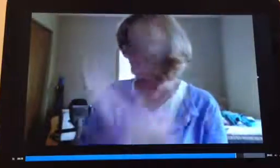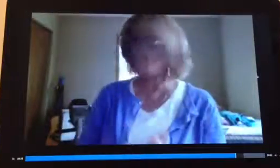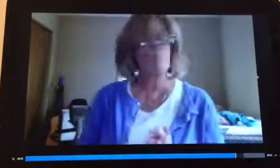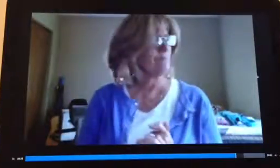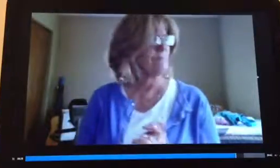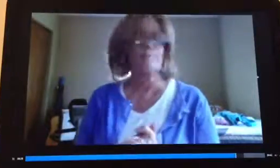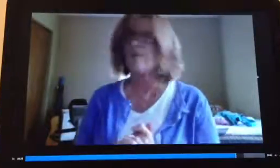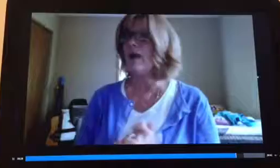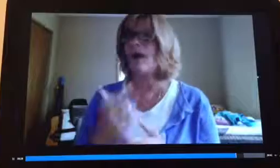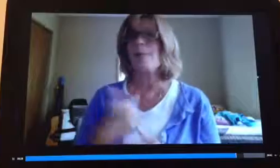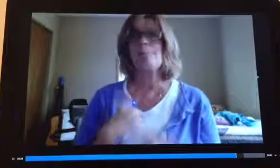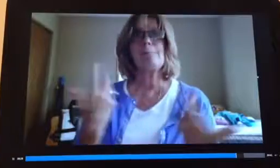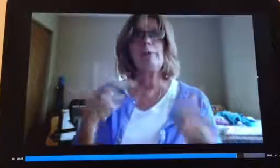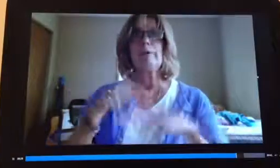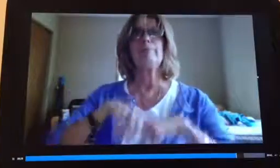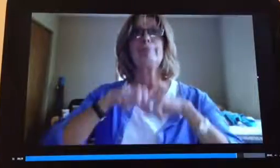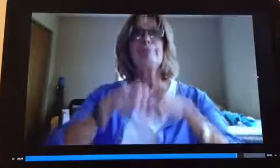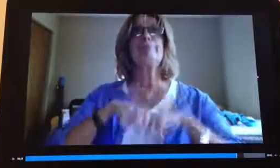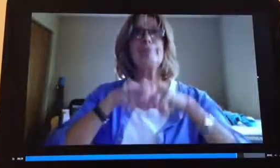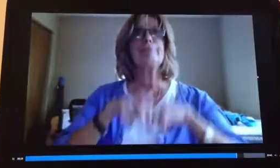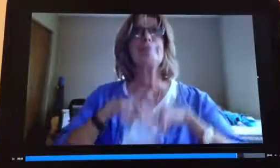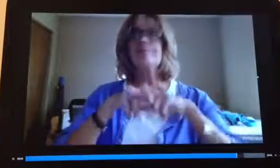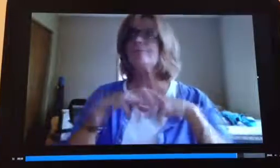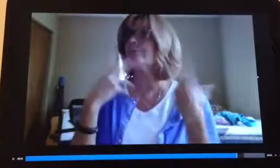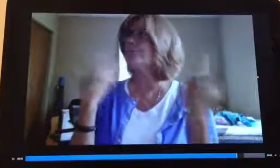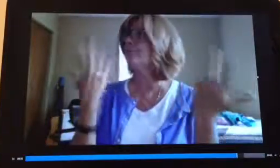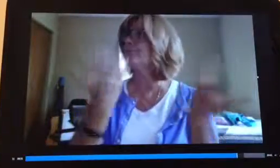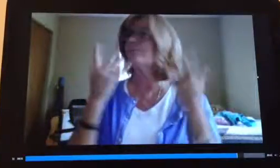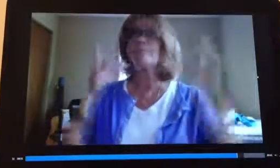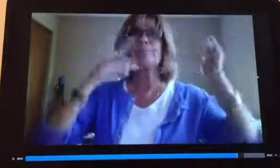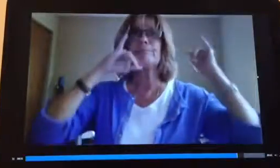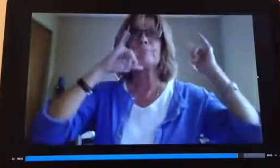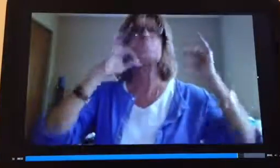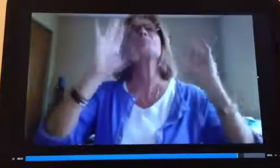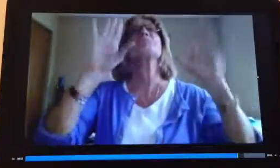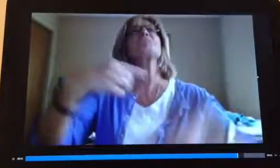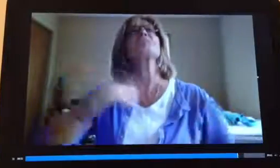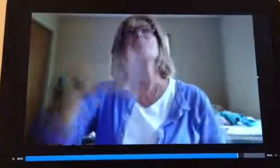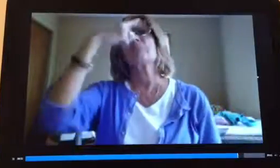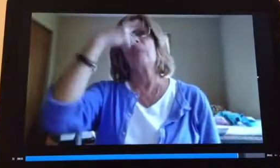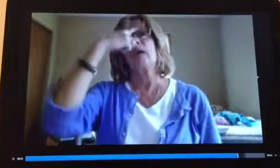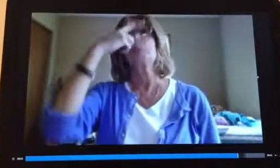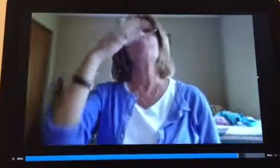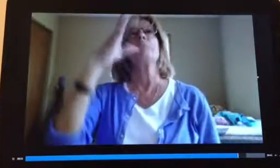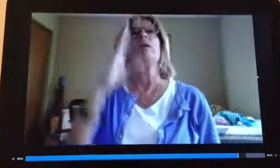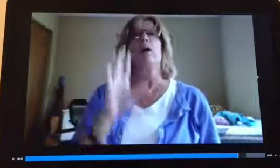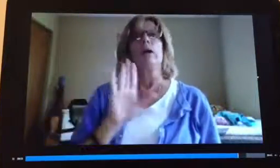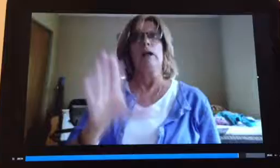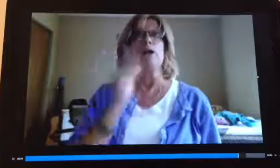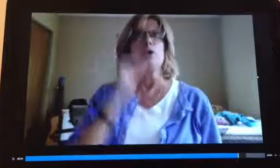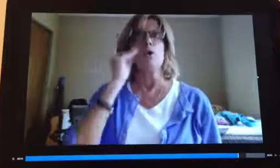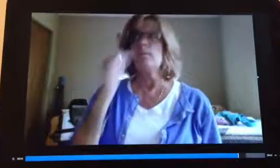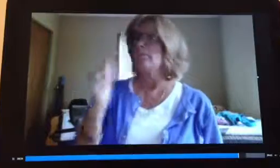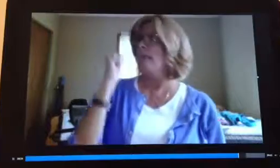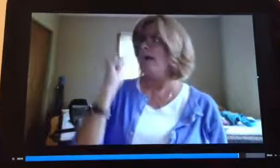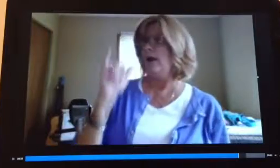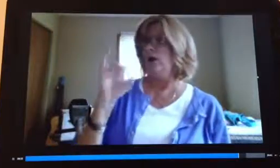So Emmett went over and bought the parts that he needed, and so I was sitting around for a while and was kind of bored. So